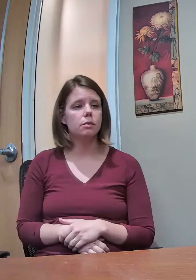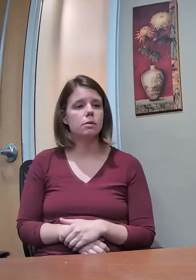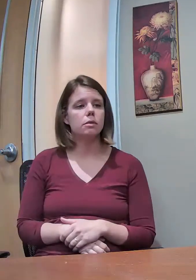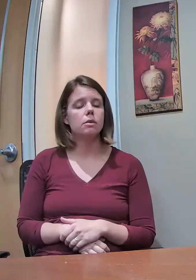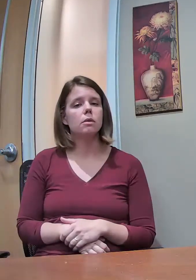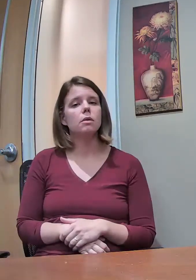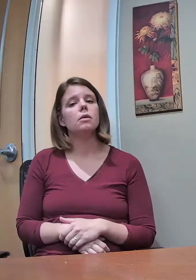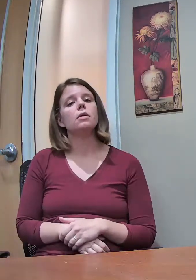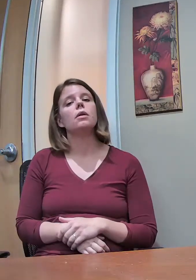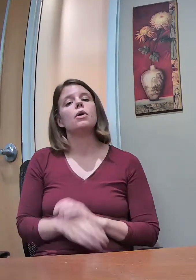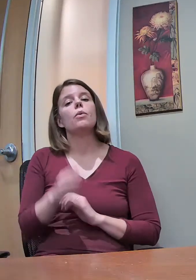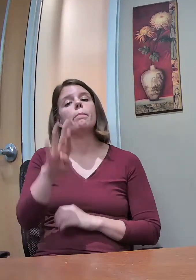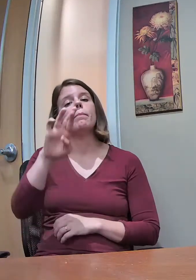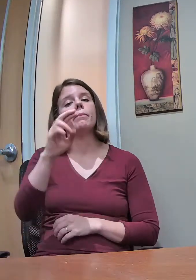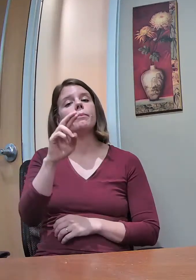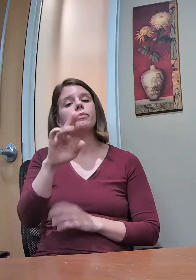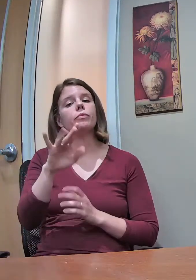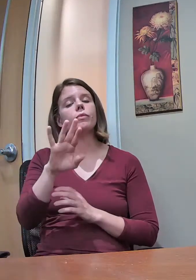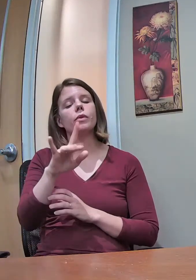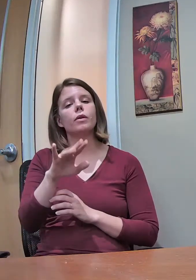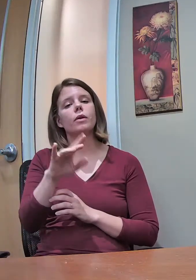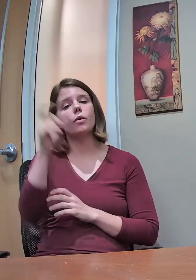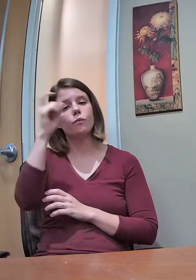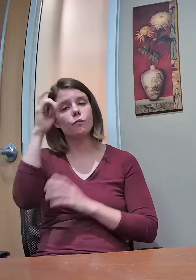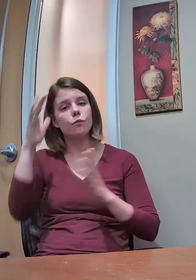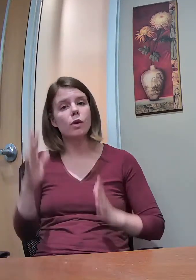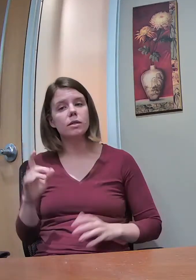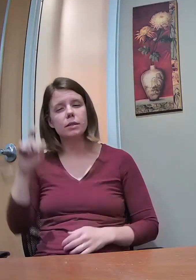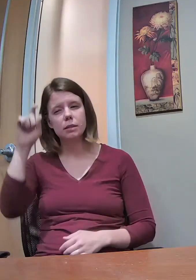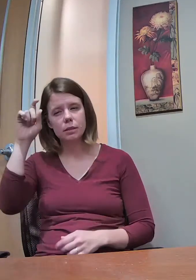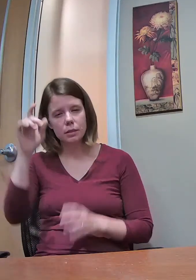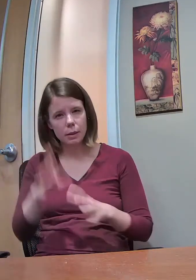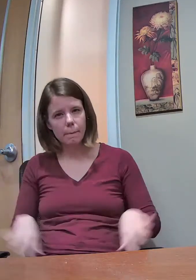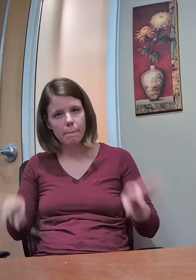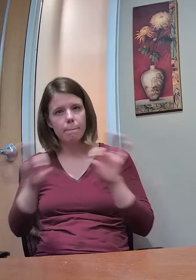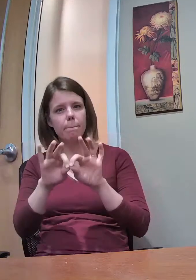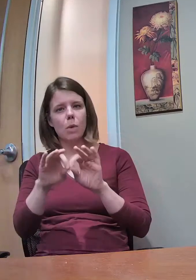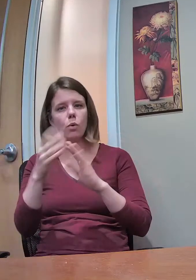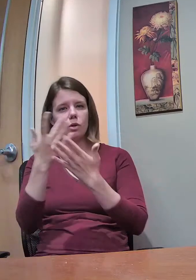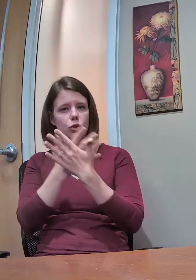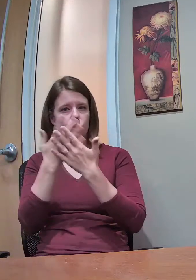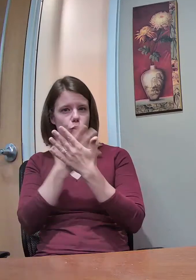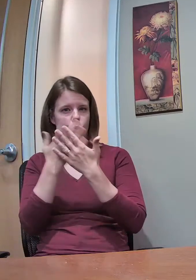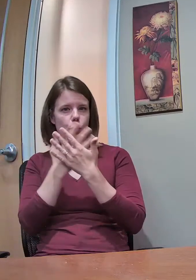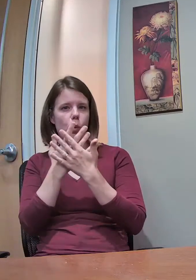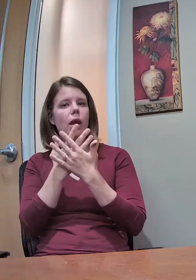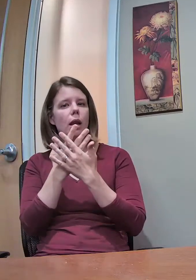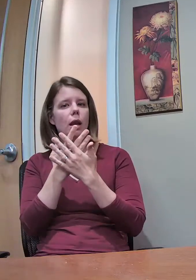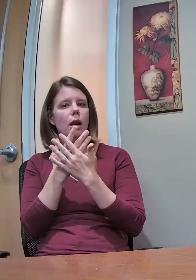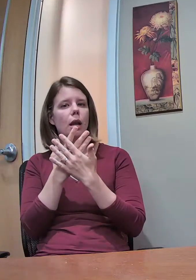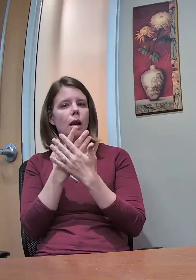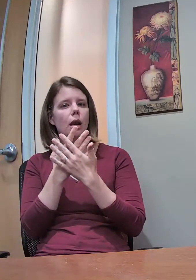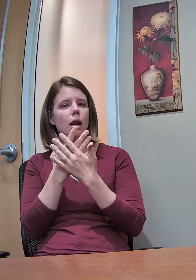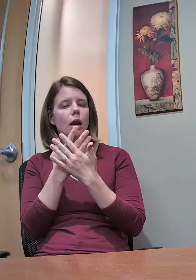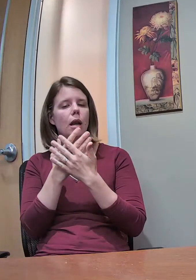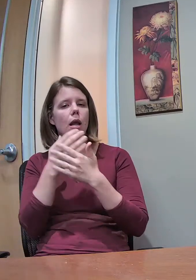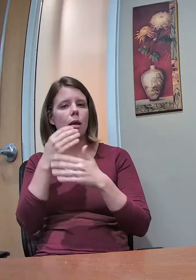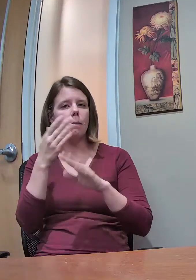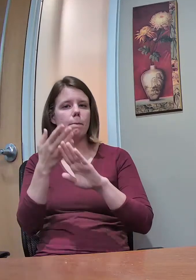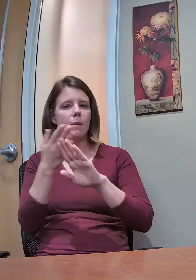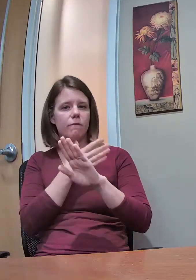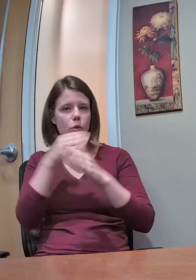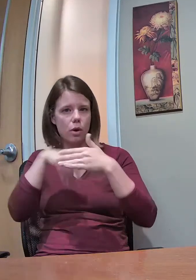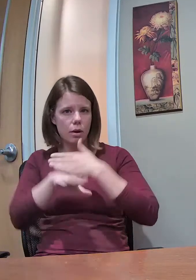absence, must be actively screened for symptoms and exposure history before they are allowed to enter the